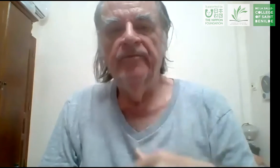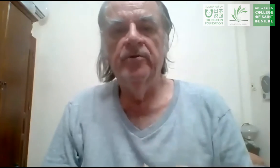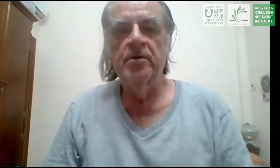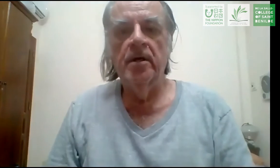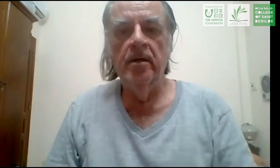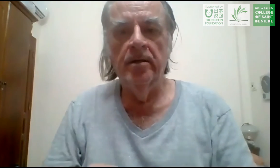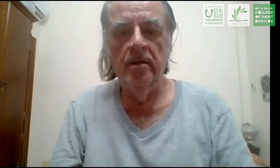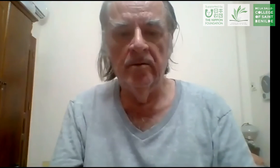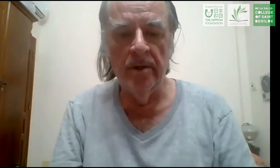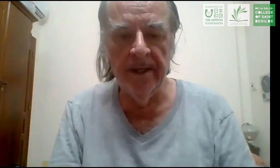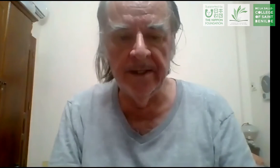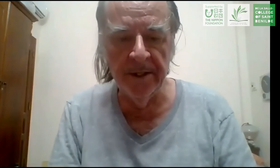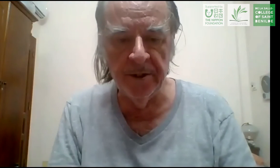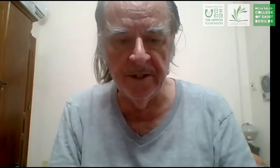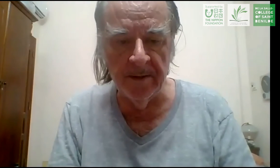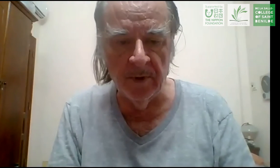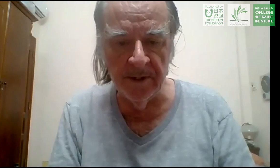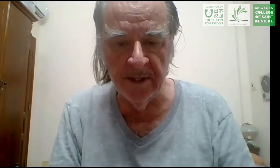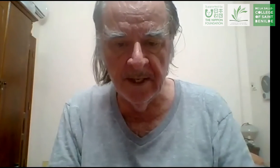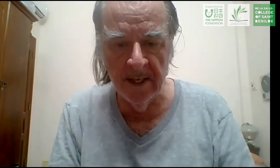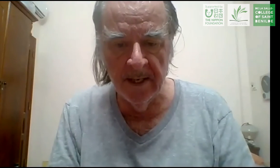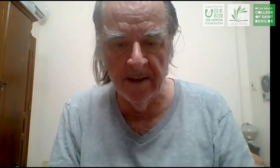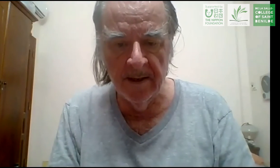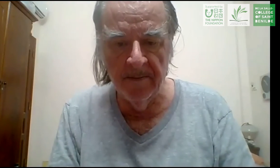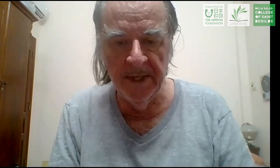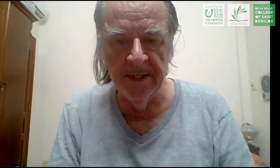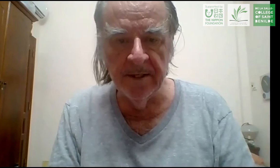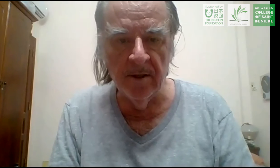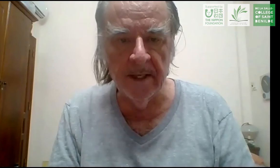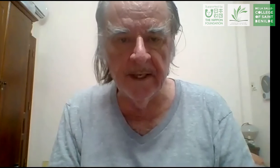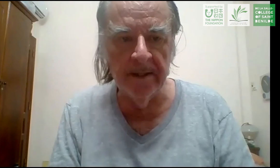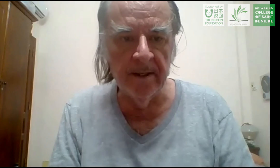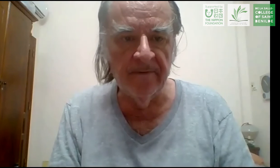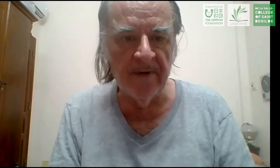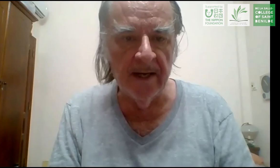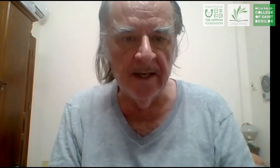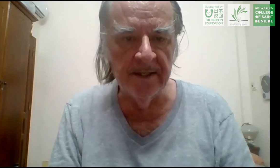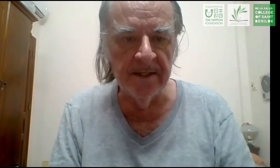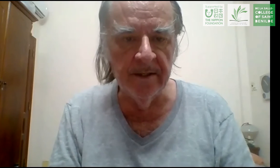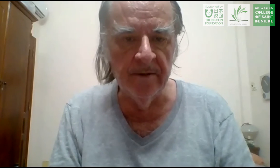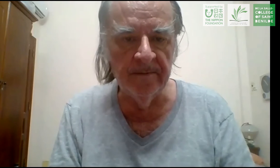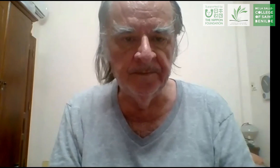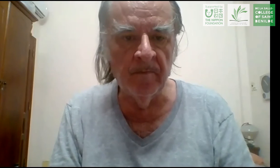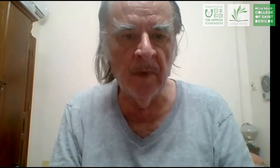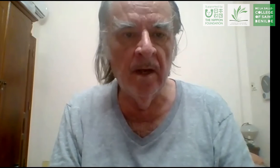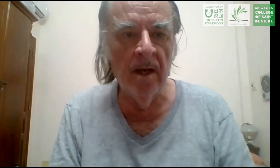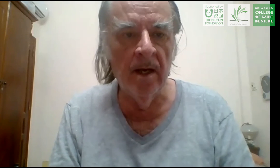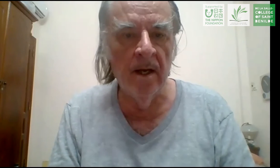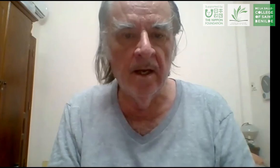Okay, if you're starting on the orientation symbols, please look at the file I sent you